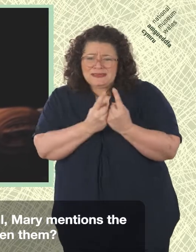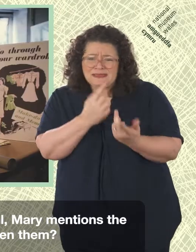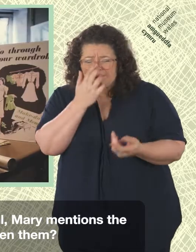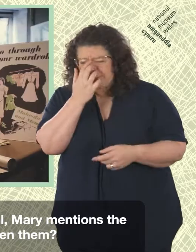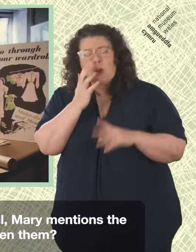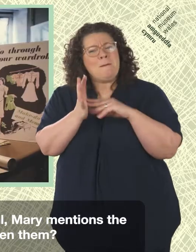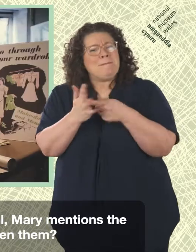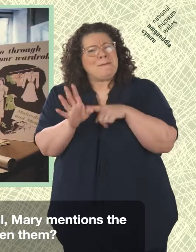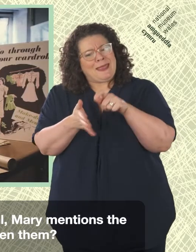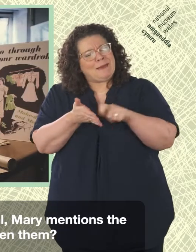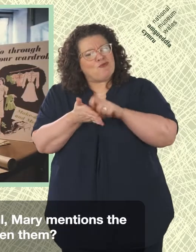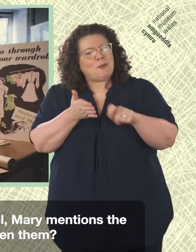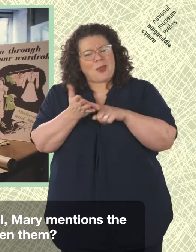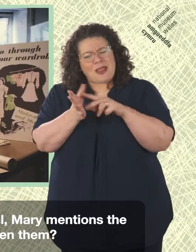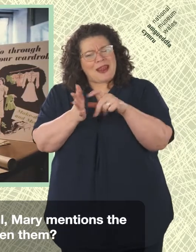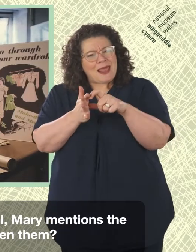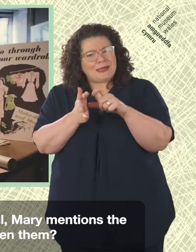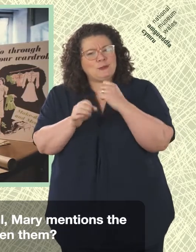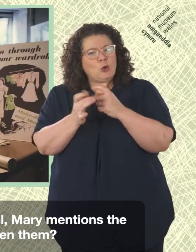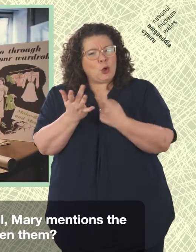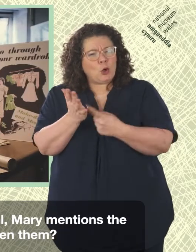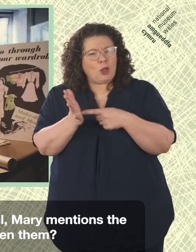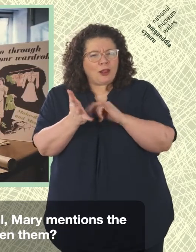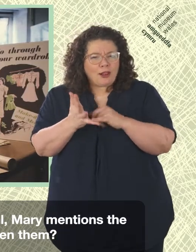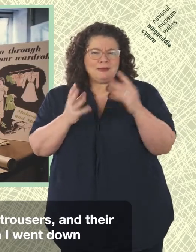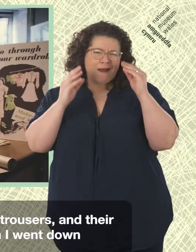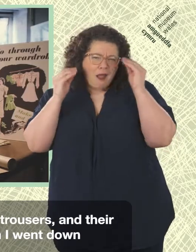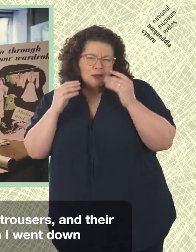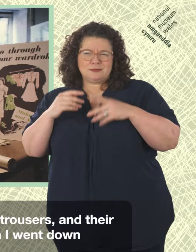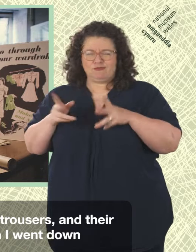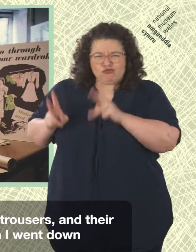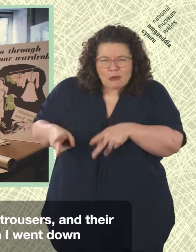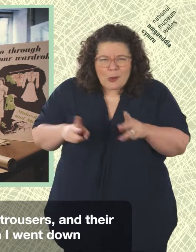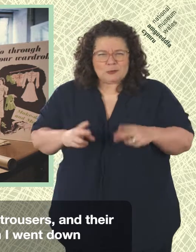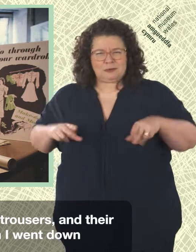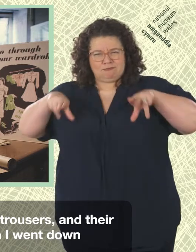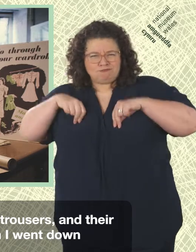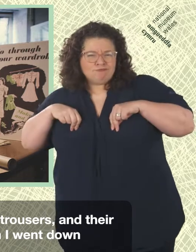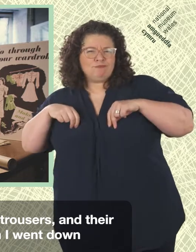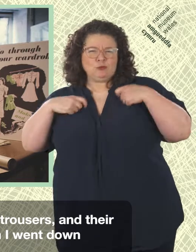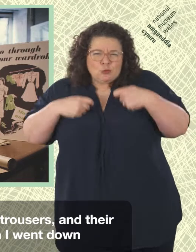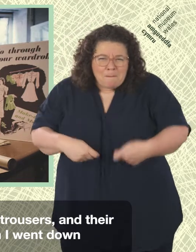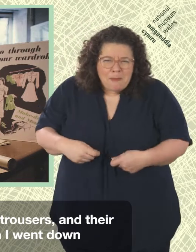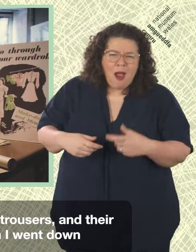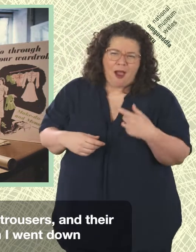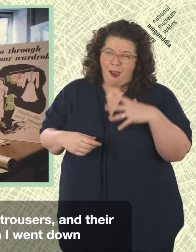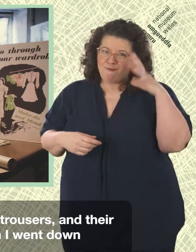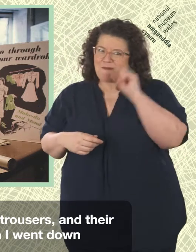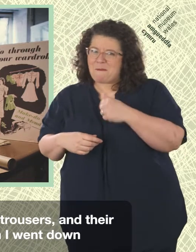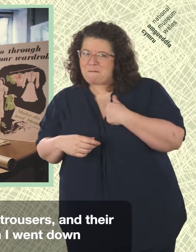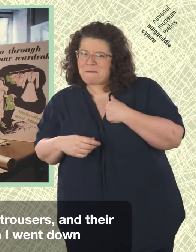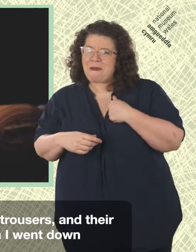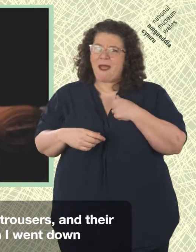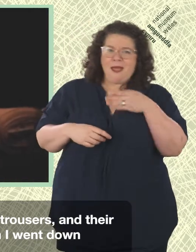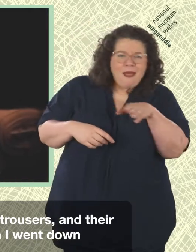things. Well, Mary mentions the land girls. Have you seen them in their hats and their long trousers and their